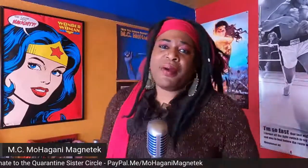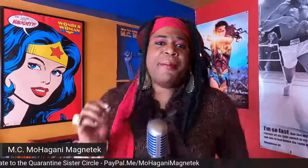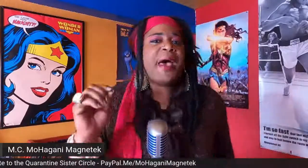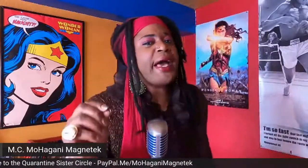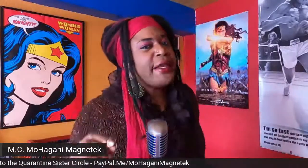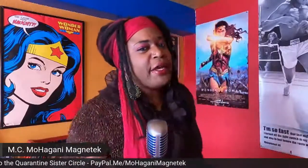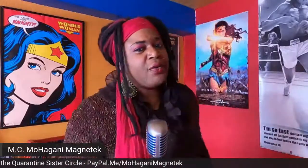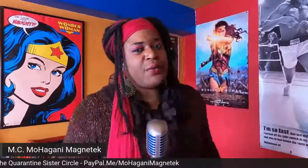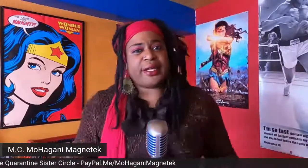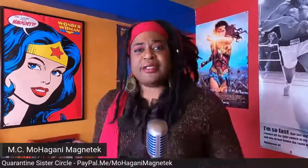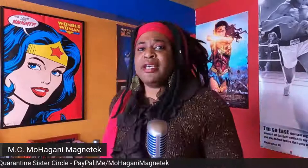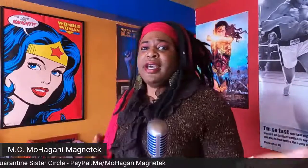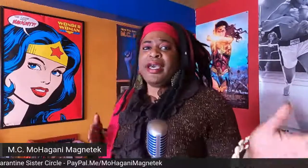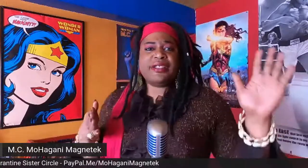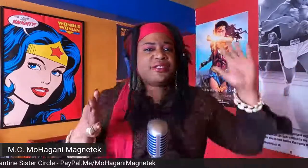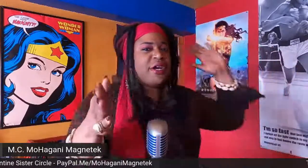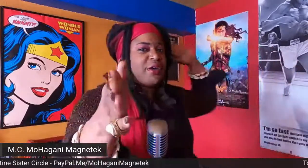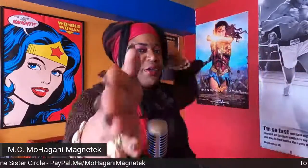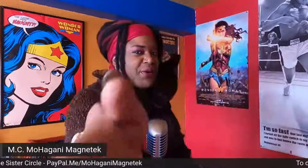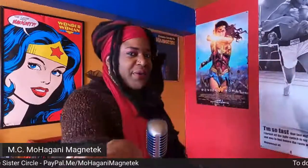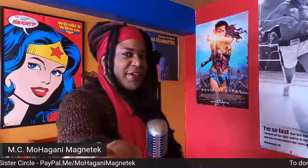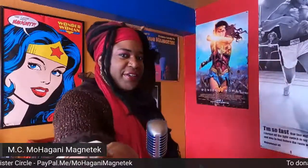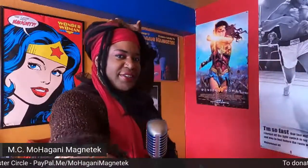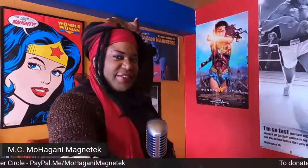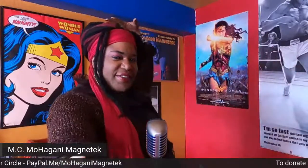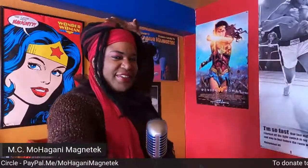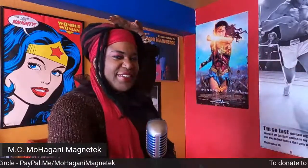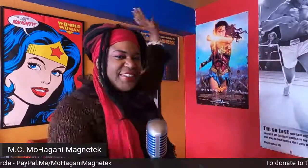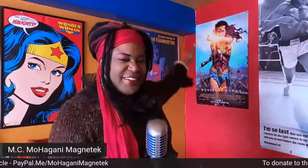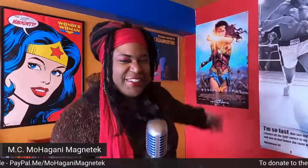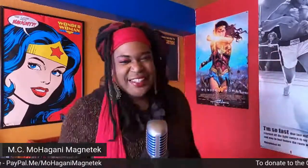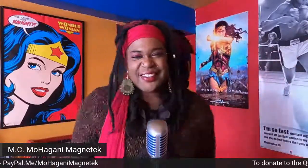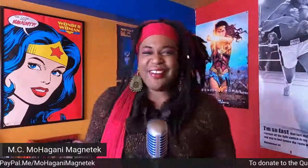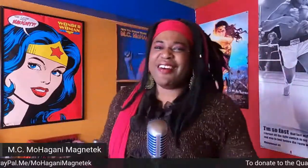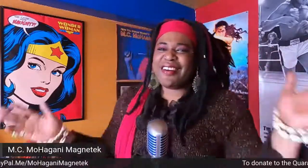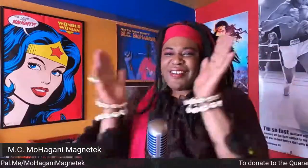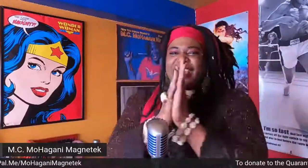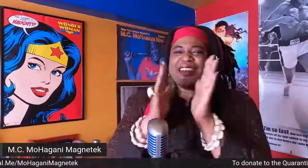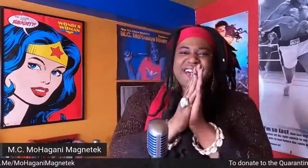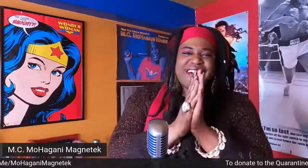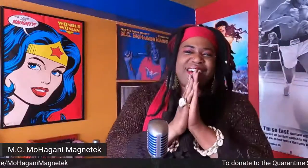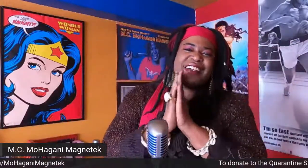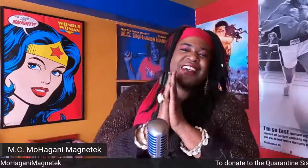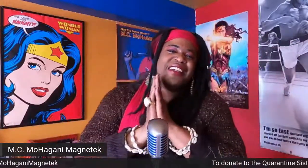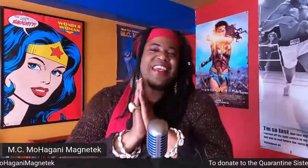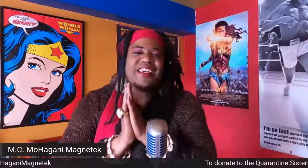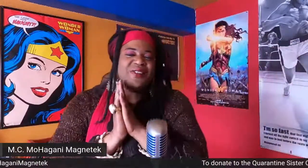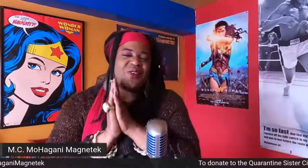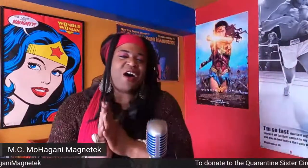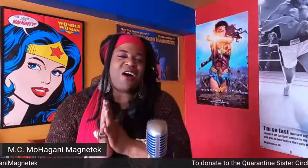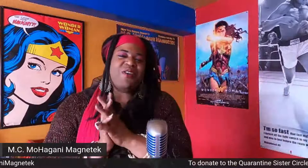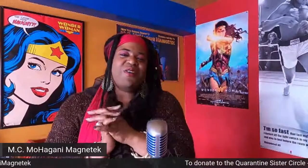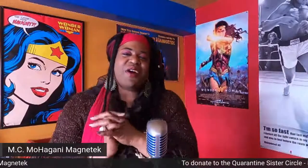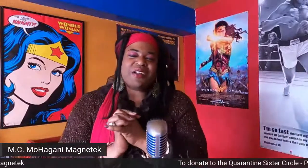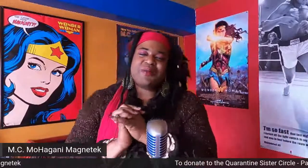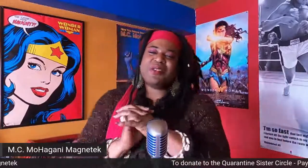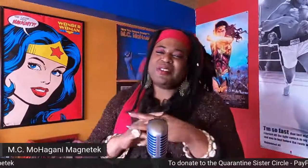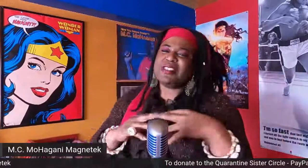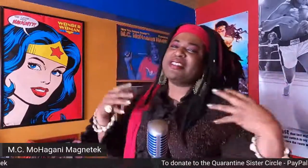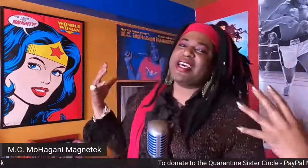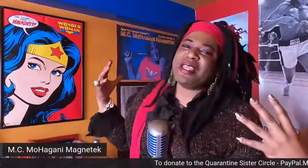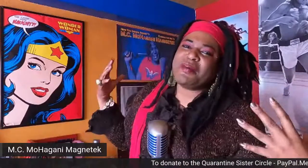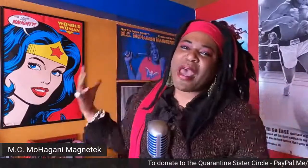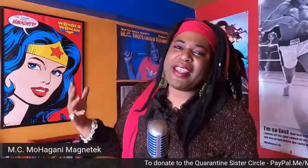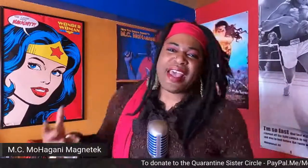over. Magnetek wins. Insert coin. All right, on. Thank you all and welcome you